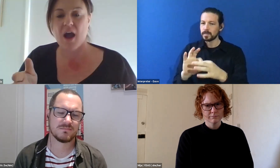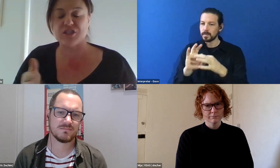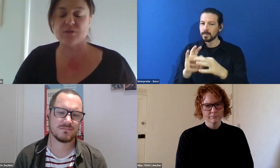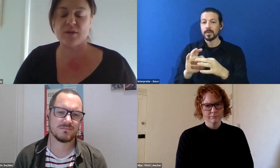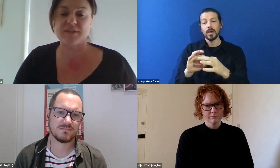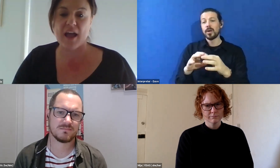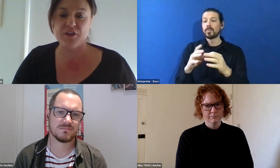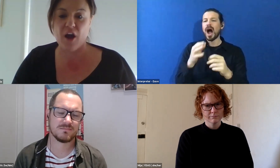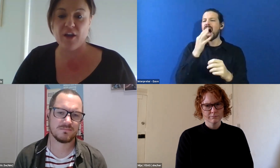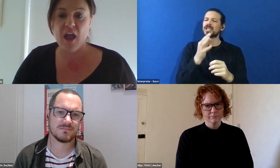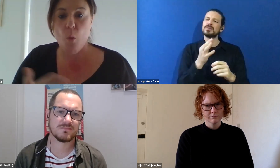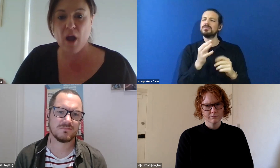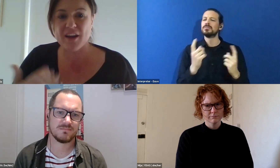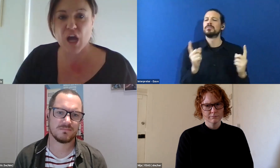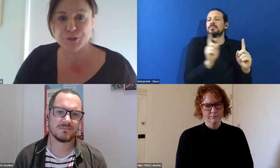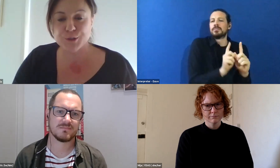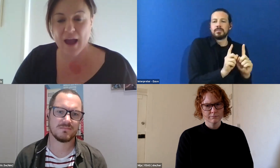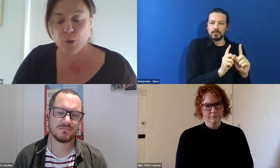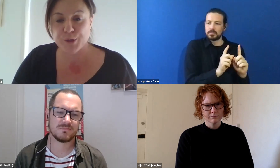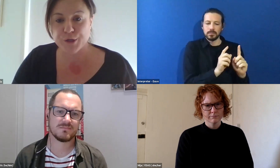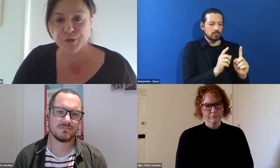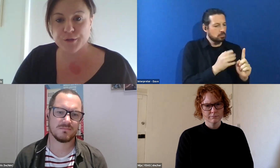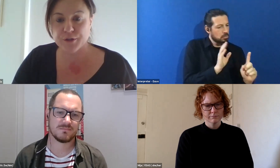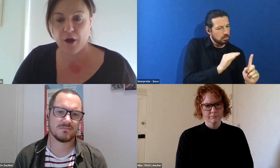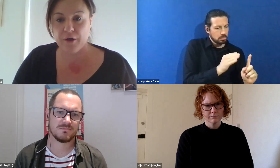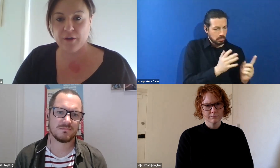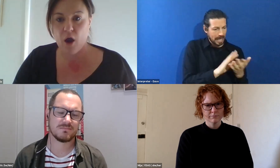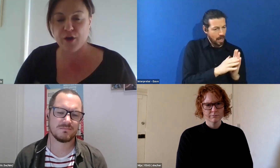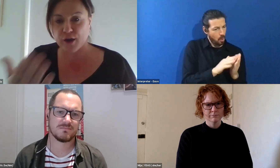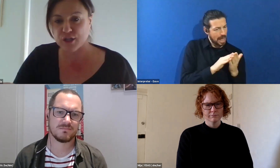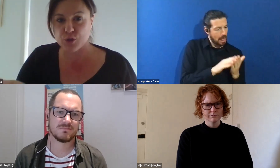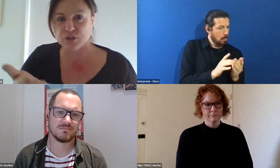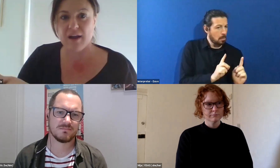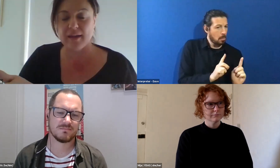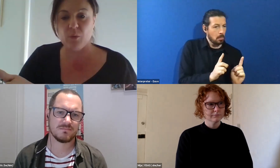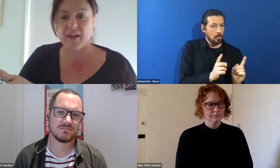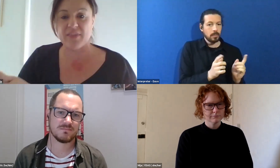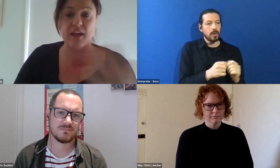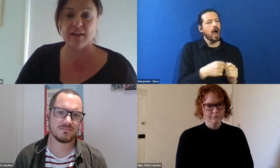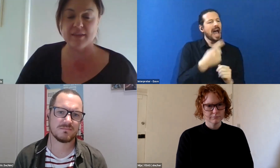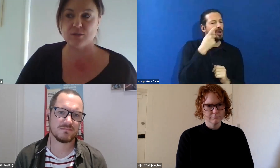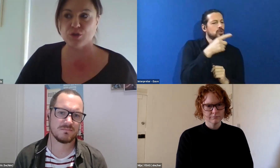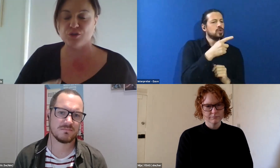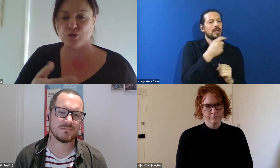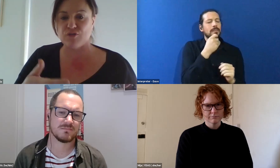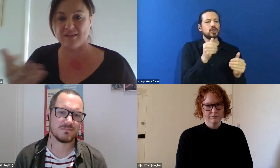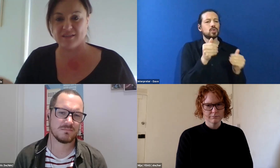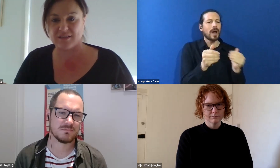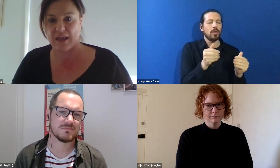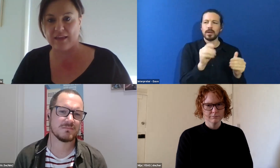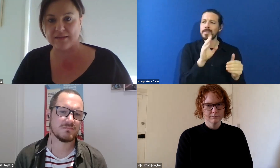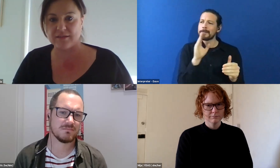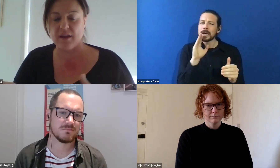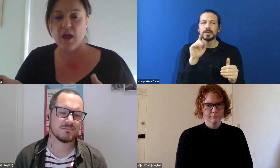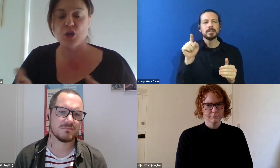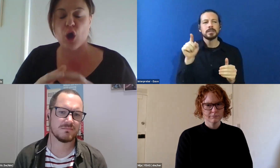them on the side, just sort of say, what can I do to help you? I know that you're struggling with hearing this, or you're struggling to